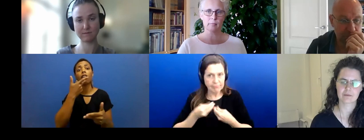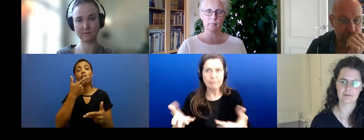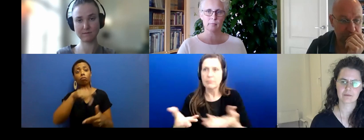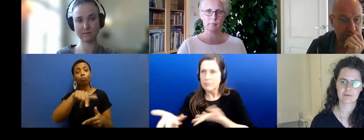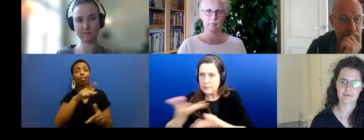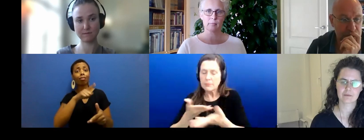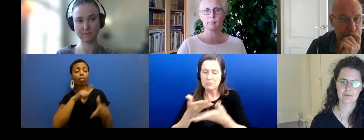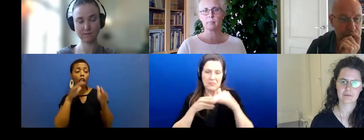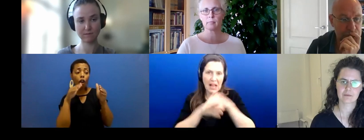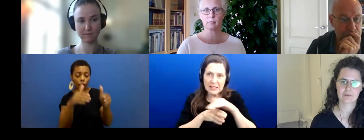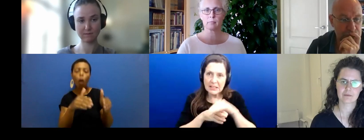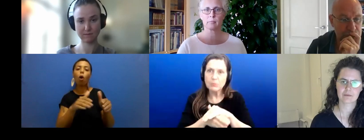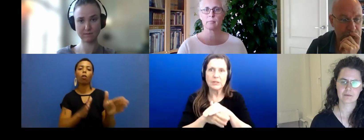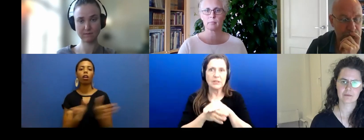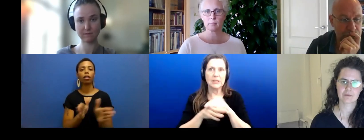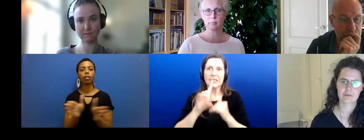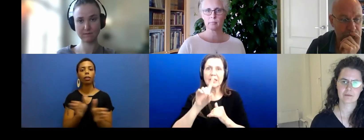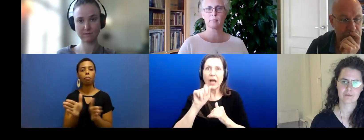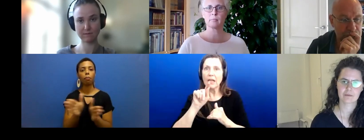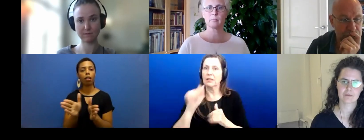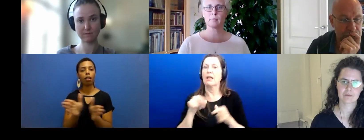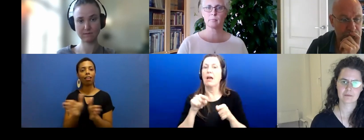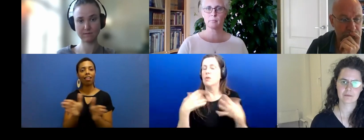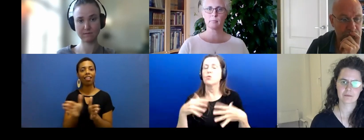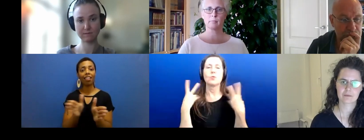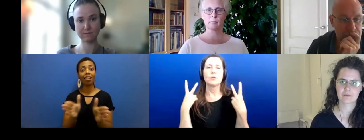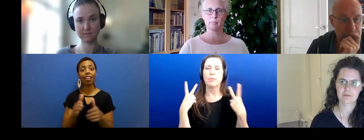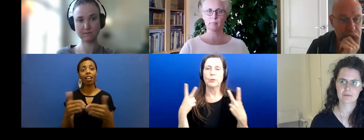accessibility data, I think, will be extremely important.